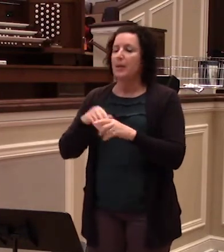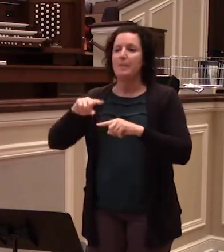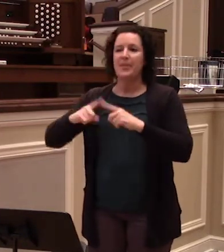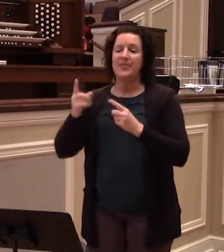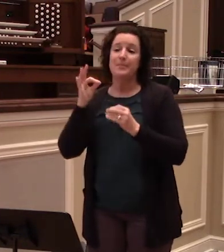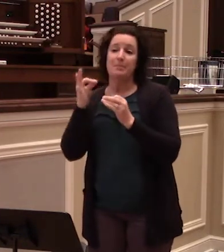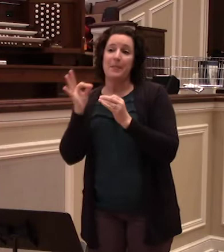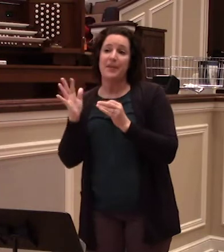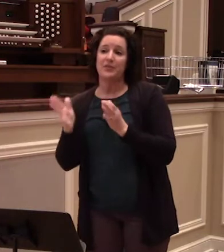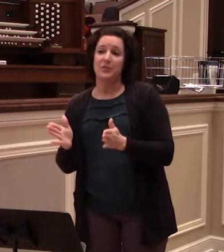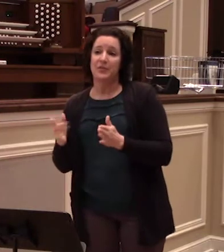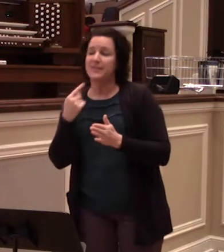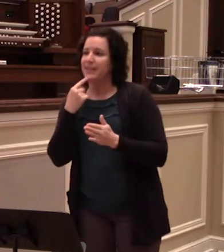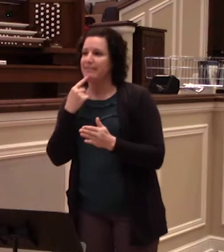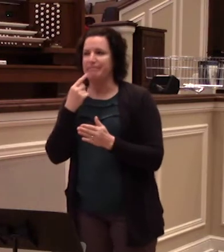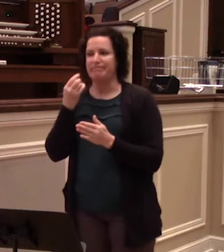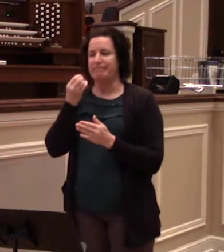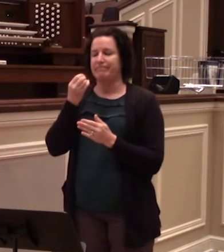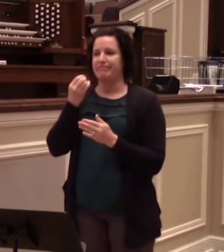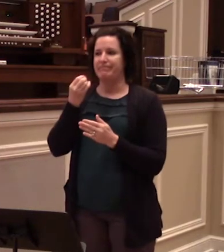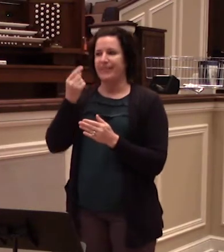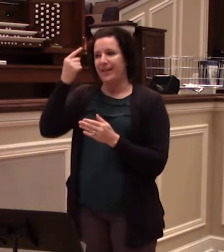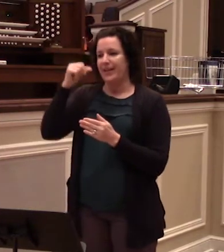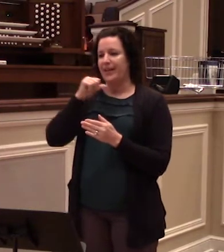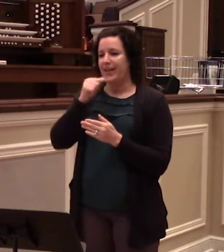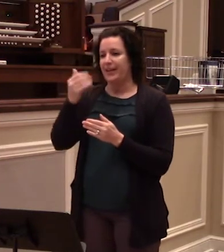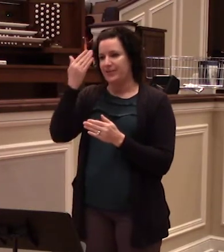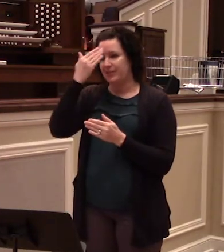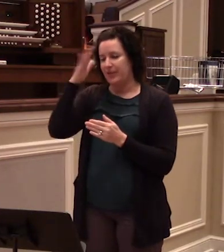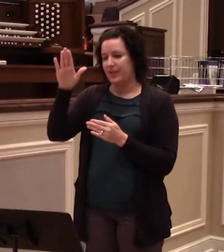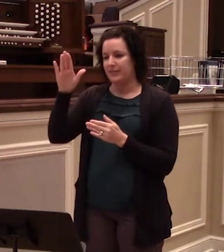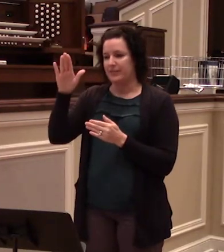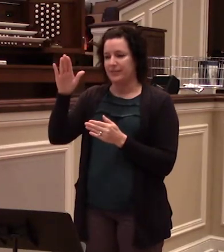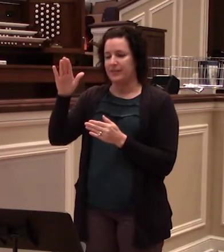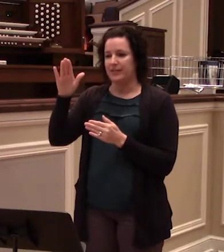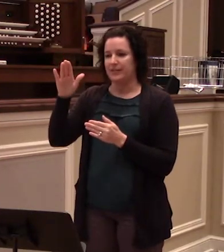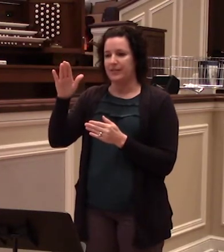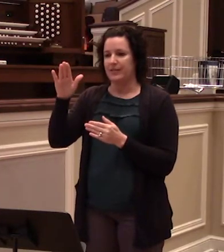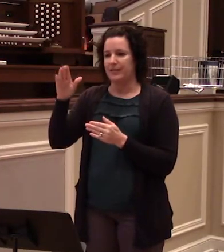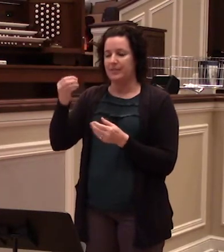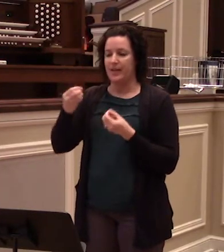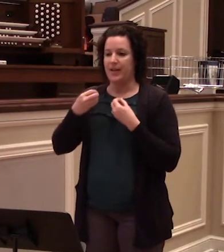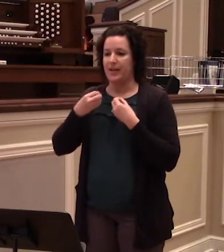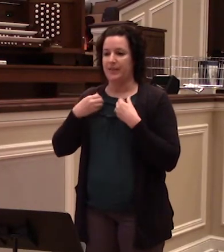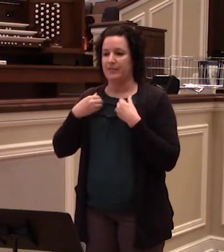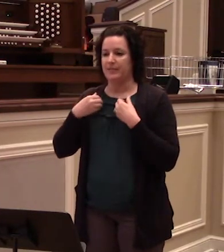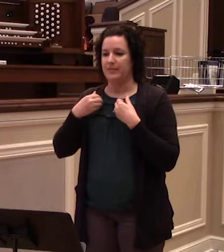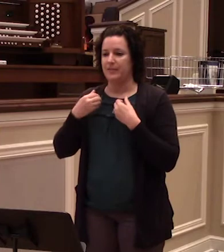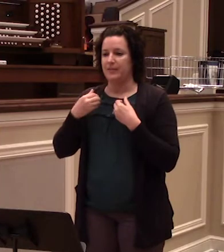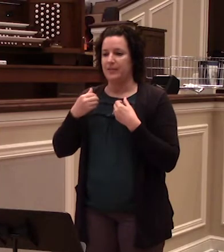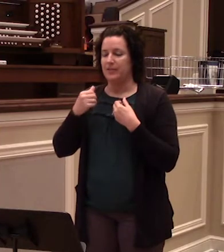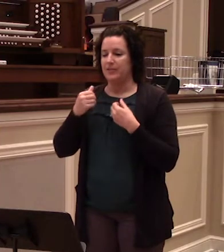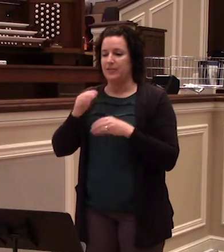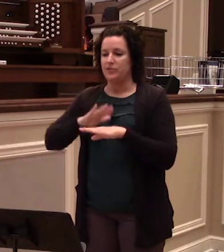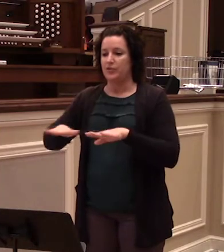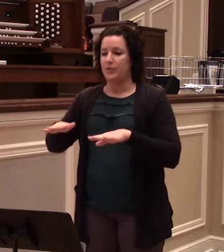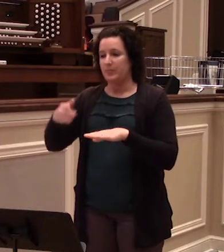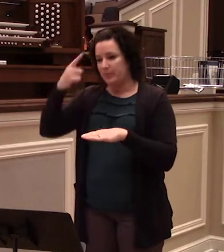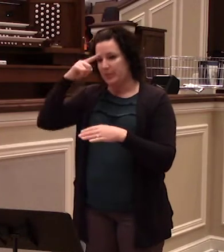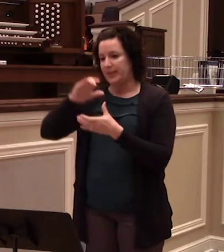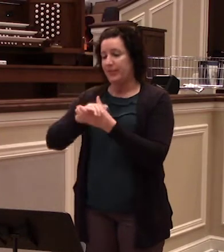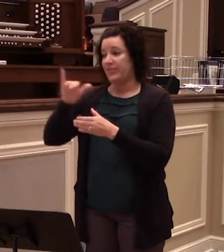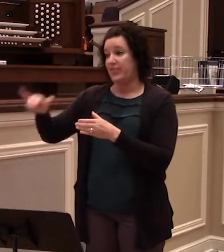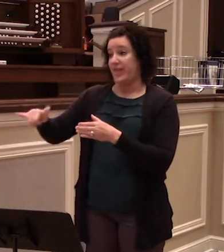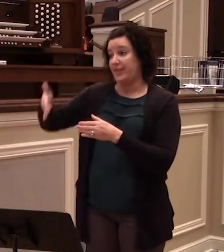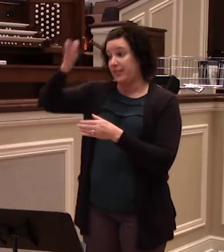you. I don't believe in that God either. Will you give me a chance to tell you what the Bible says about the one